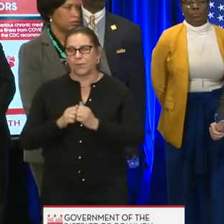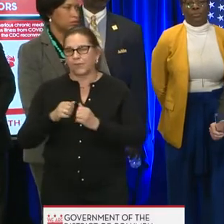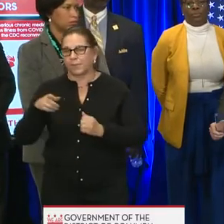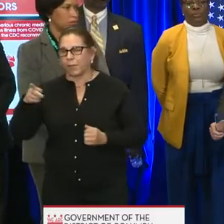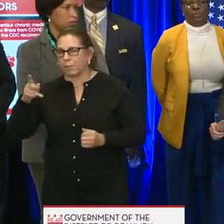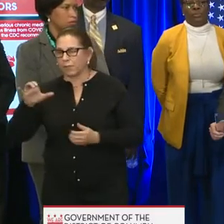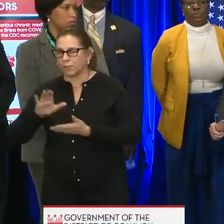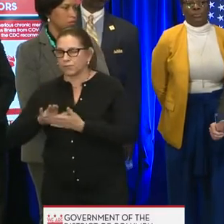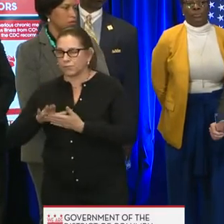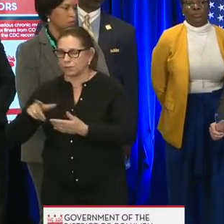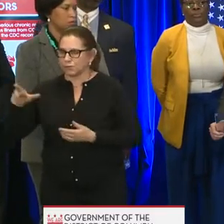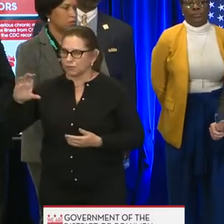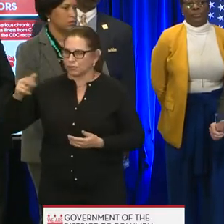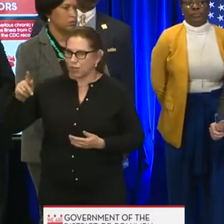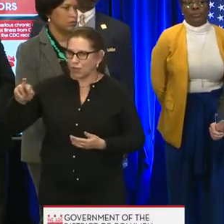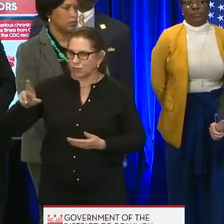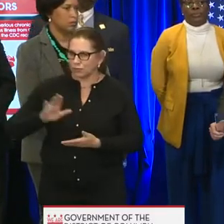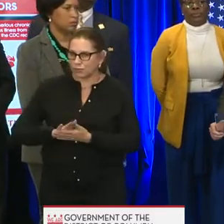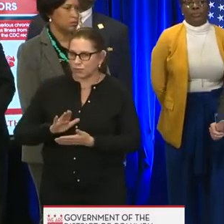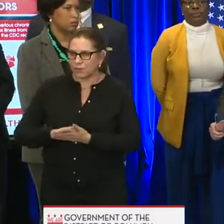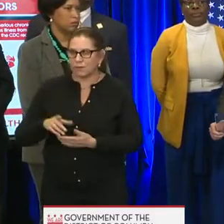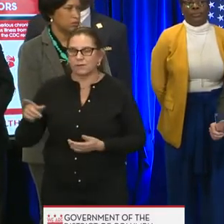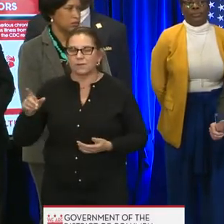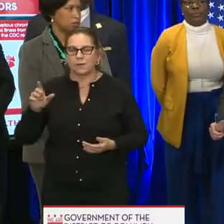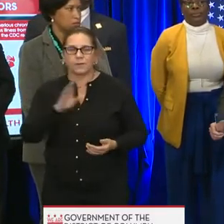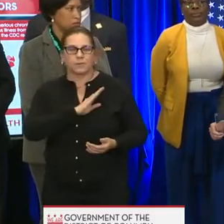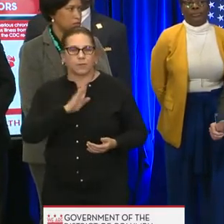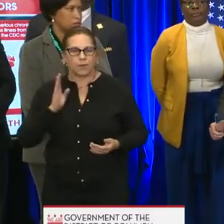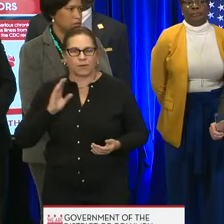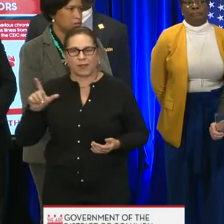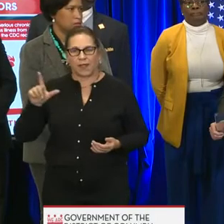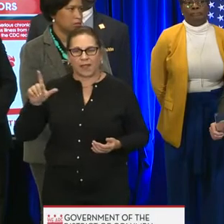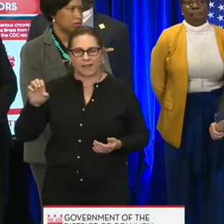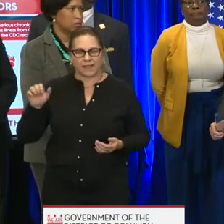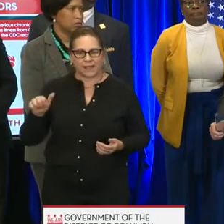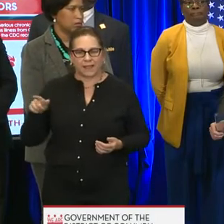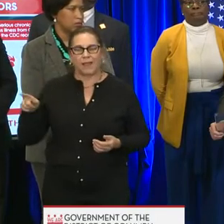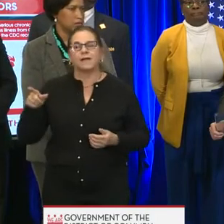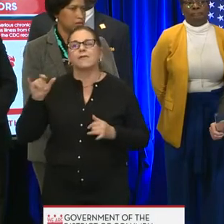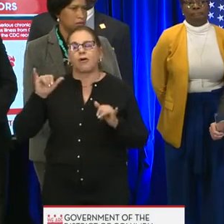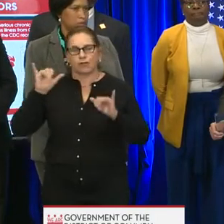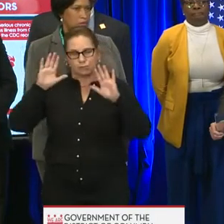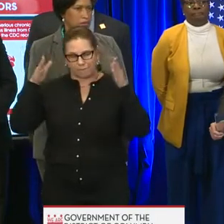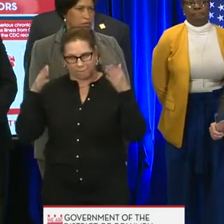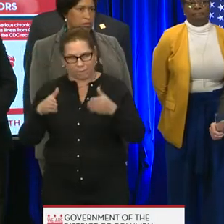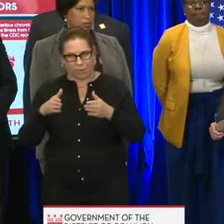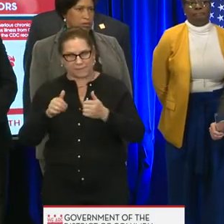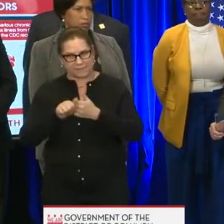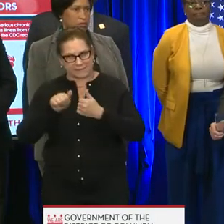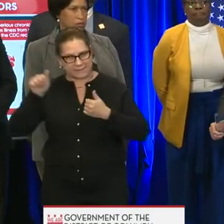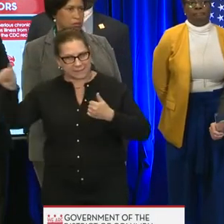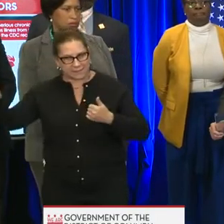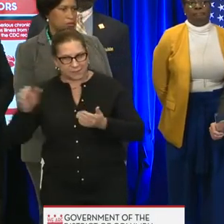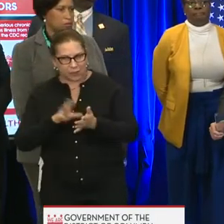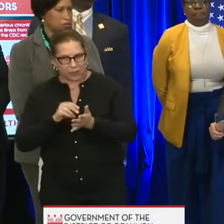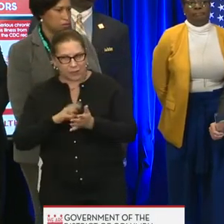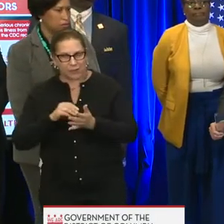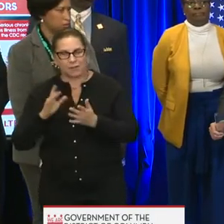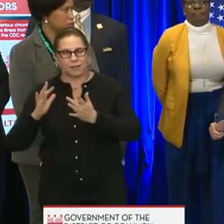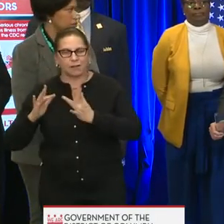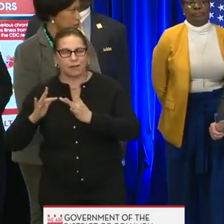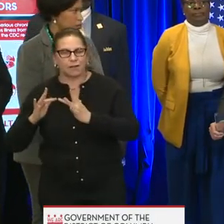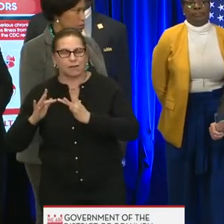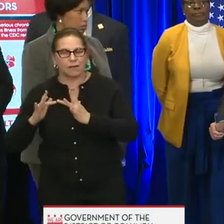charter LEAs, are shifting to this distance learning posture. And my office and the Charter School Board, as well as